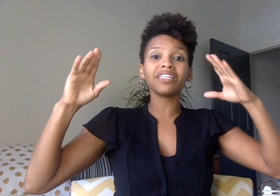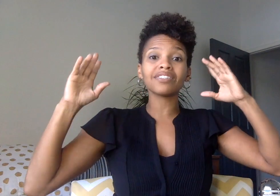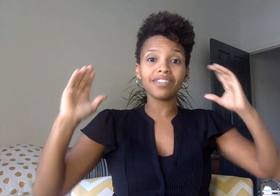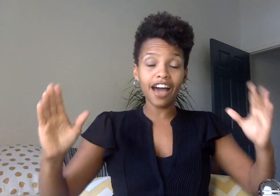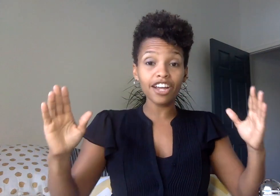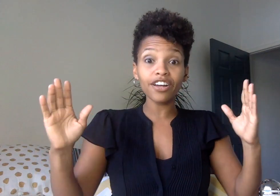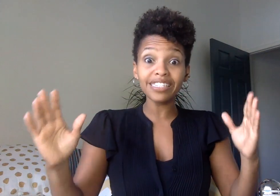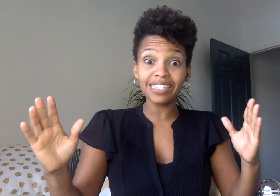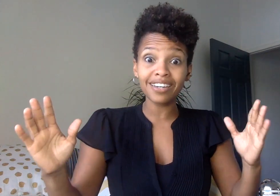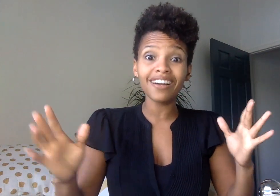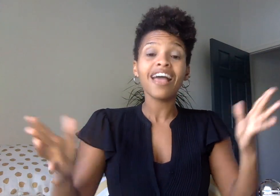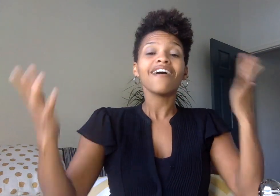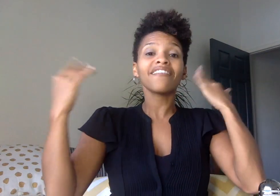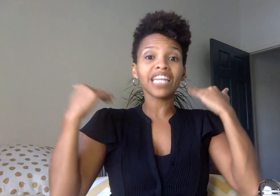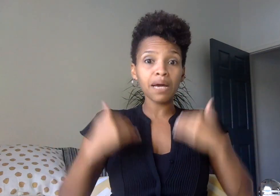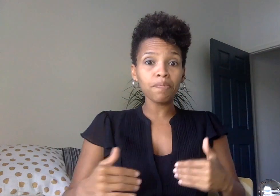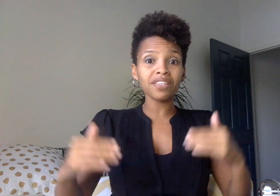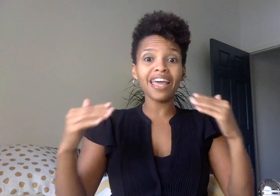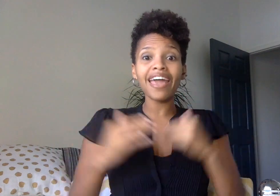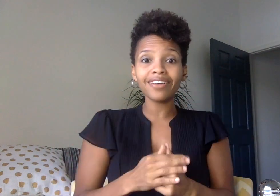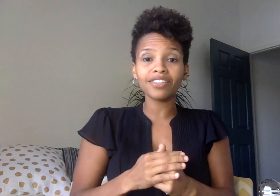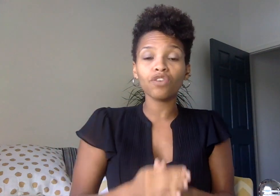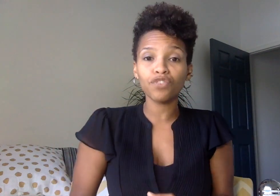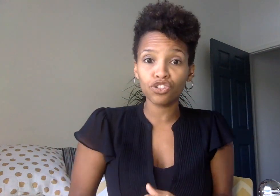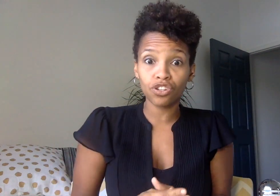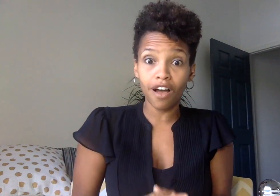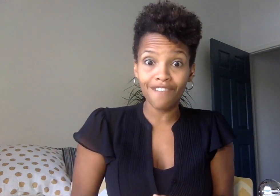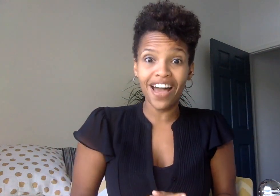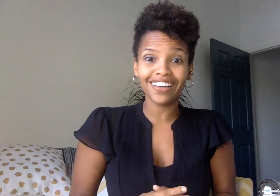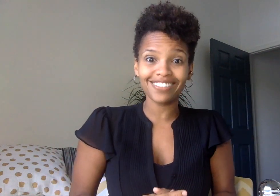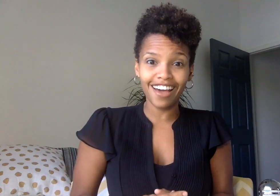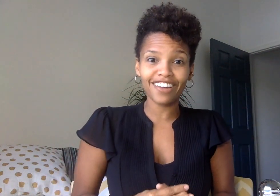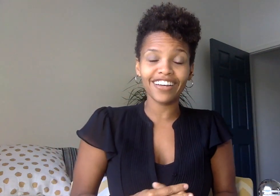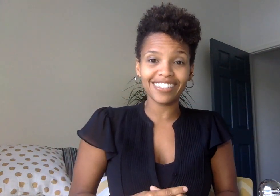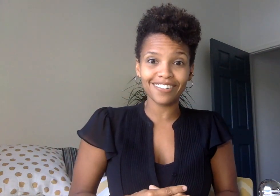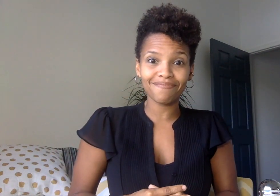words, but the entire idea, and then come up with an ASL version of that entire idea.